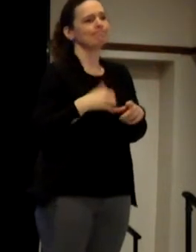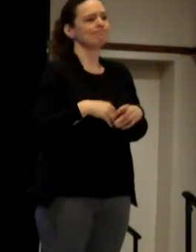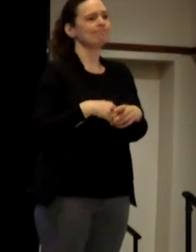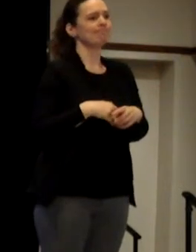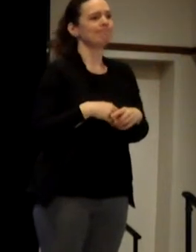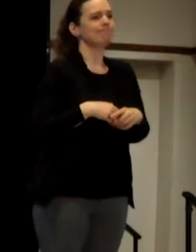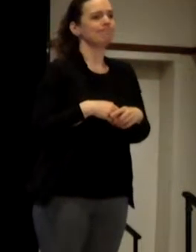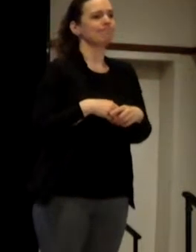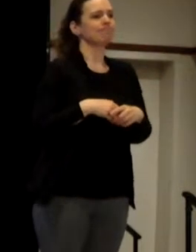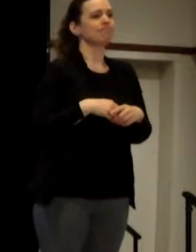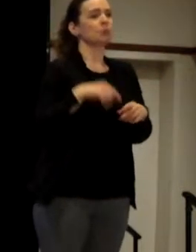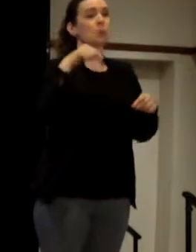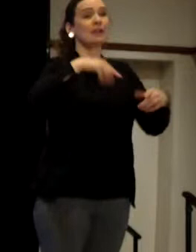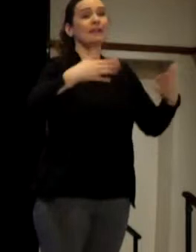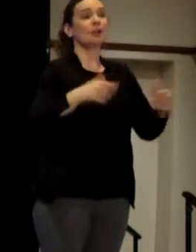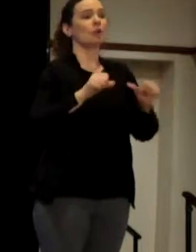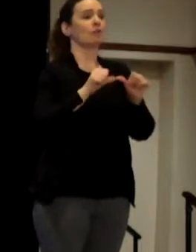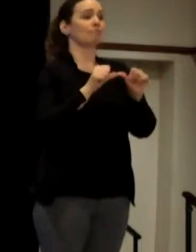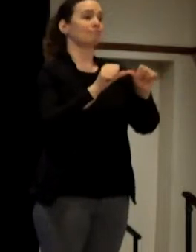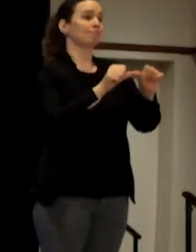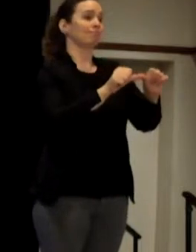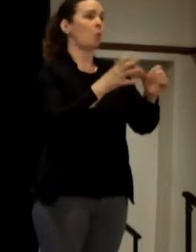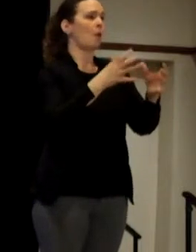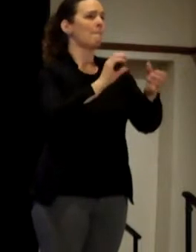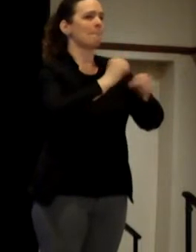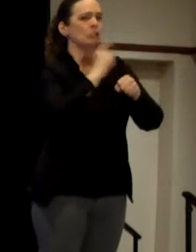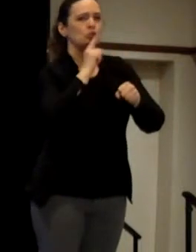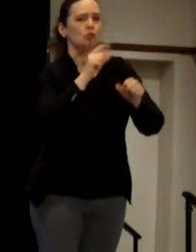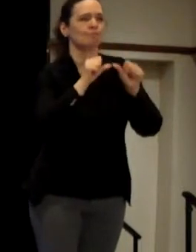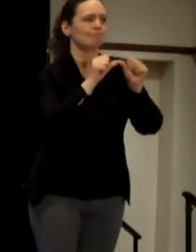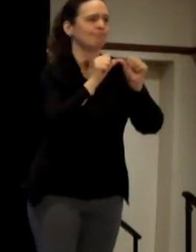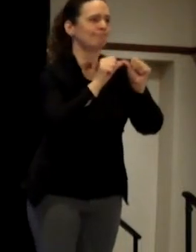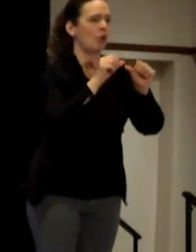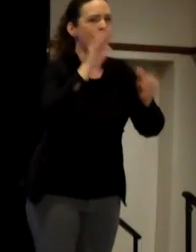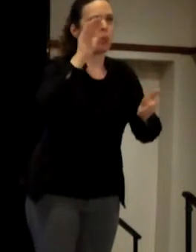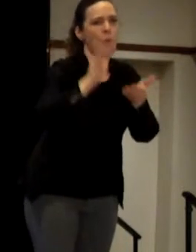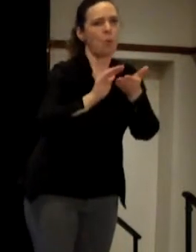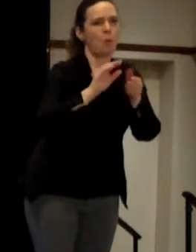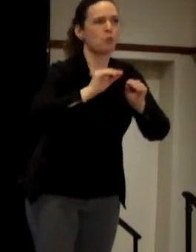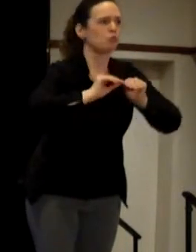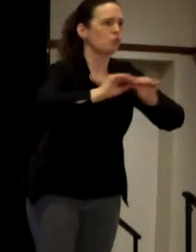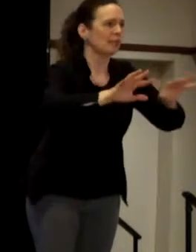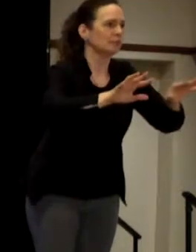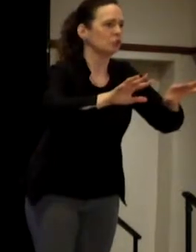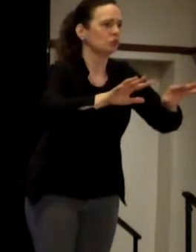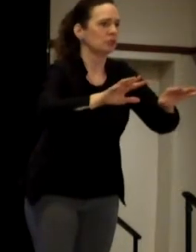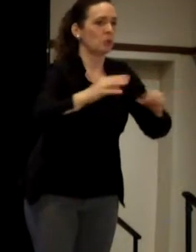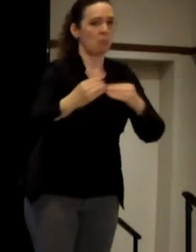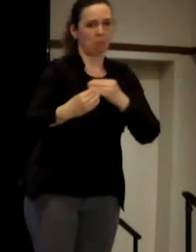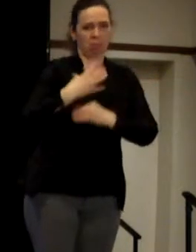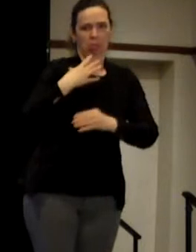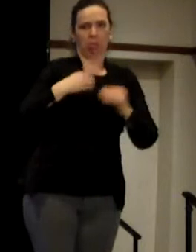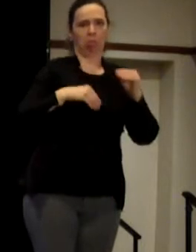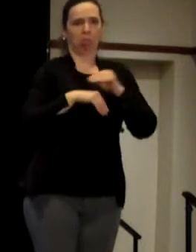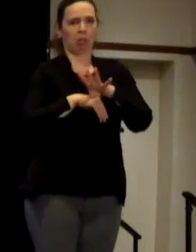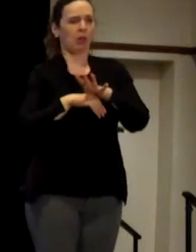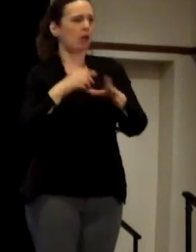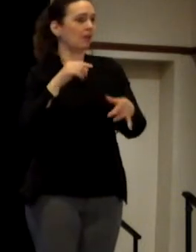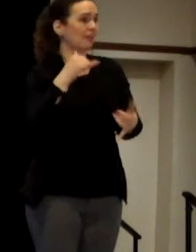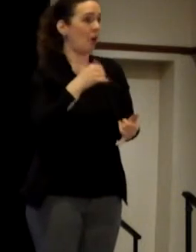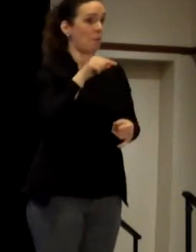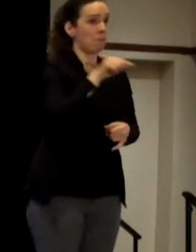rate. Sustained low transmission rate as we take in higher education cases. Yet we are under the same rules in the